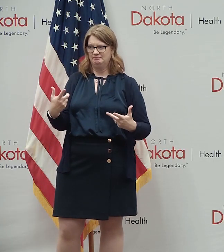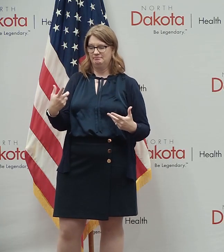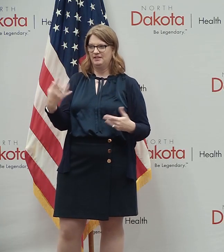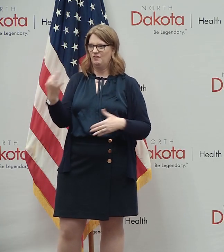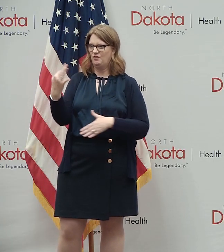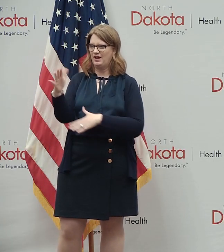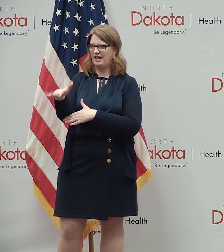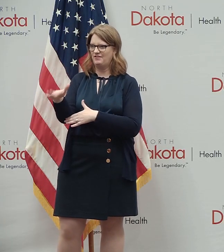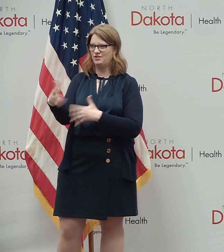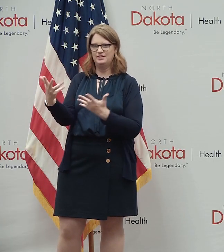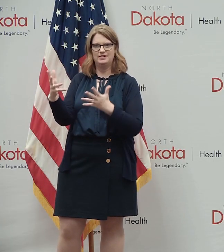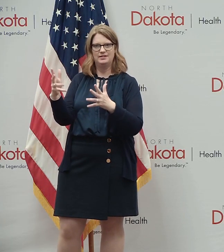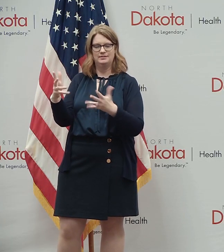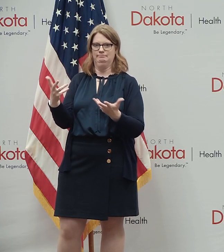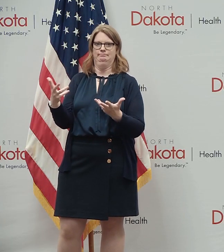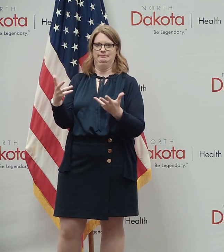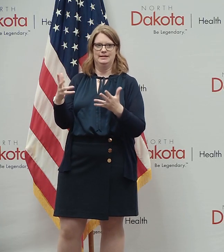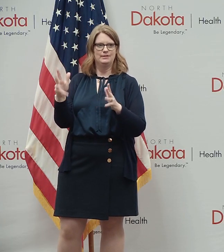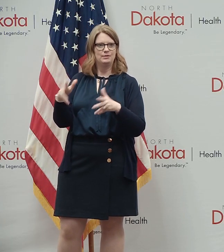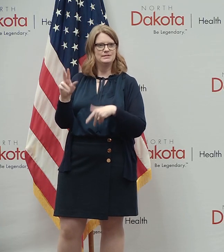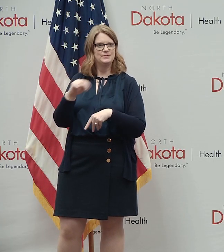Friday afternoon in the rest of North Dakota.